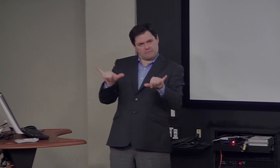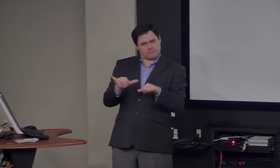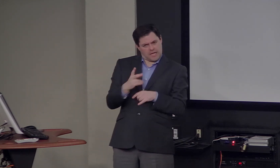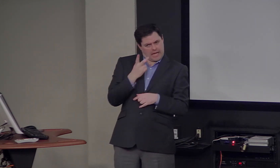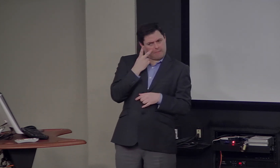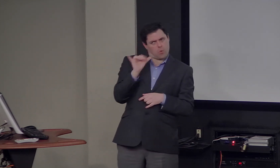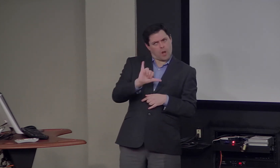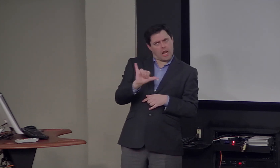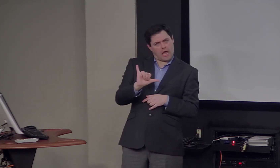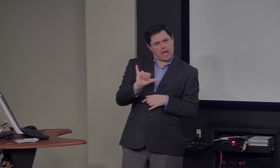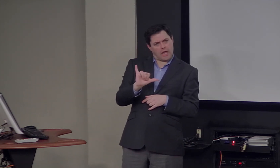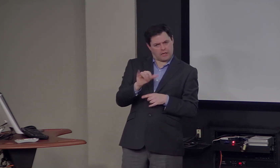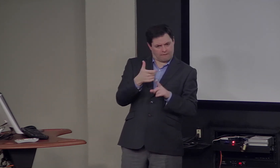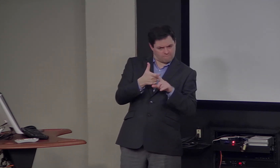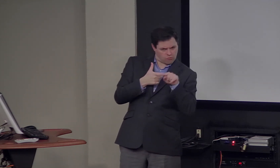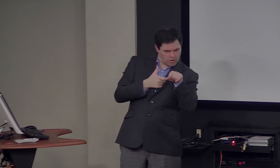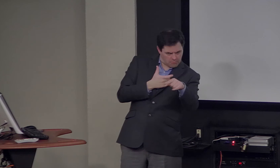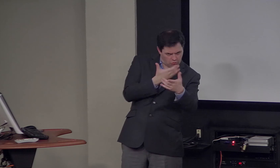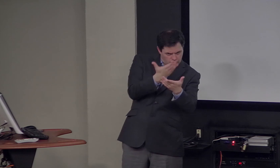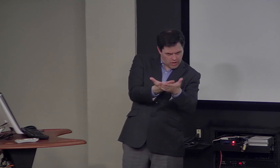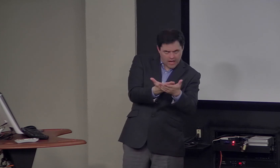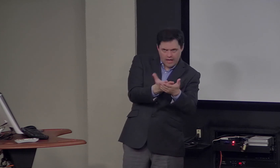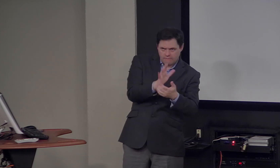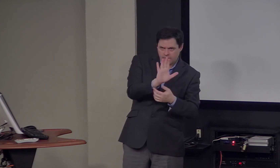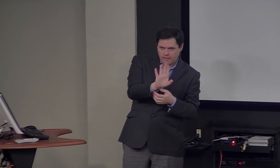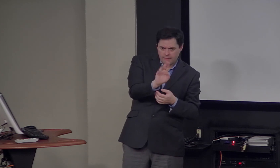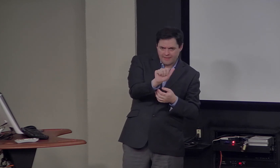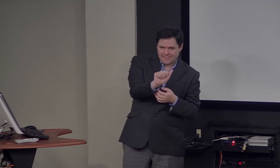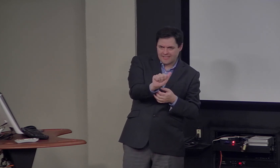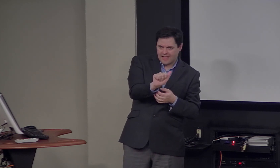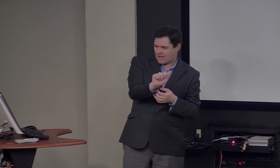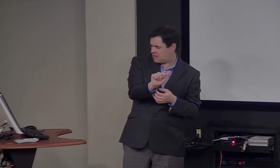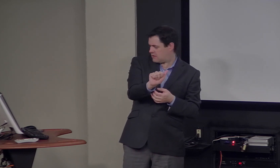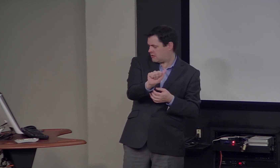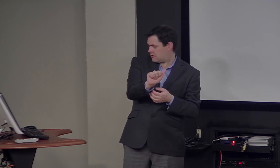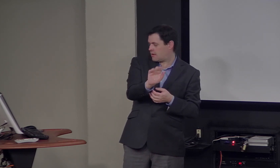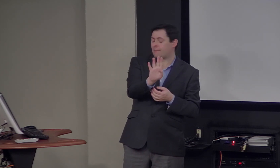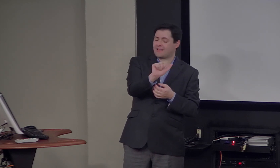commonly understood. But at the same time, if we look at students when they arrive